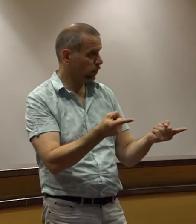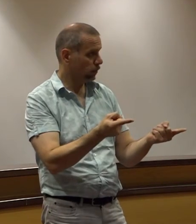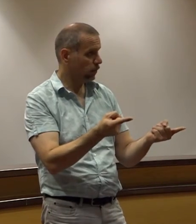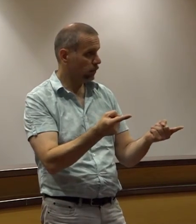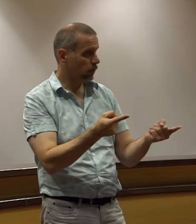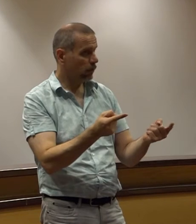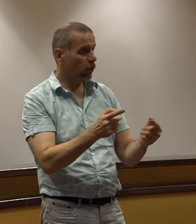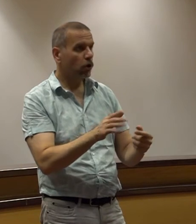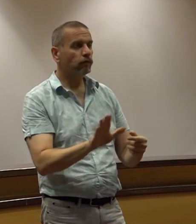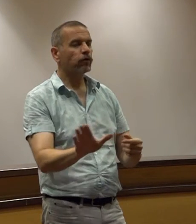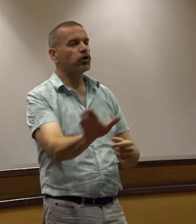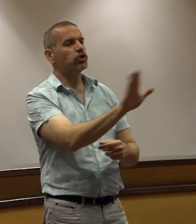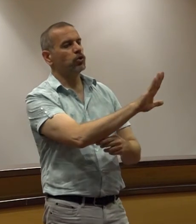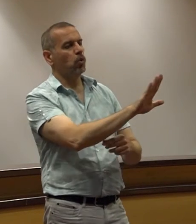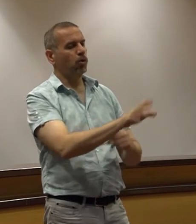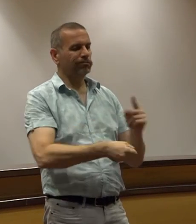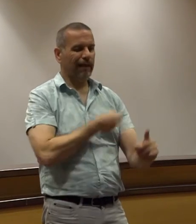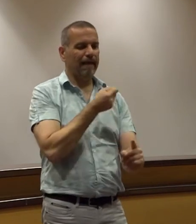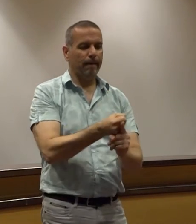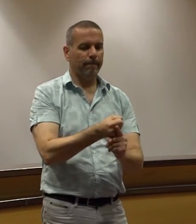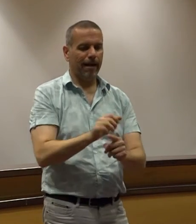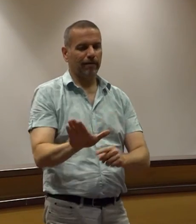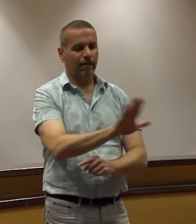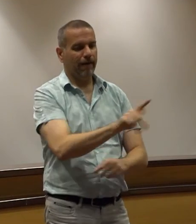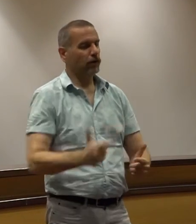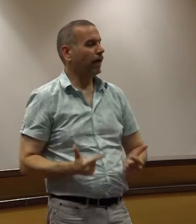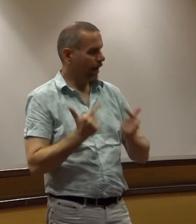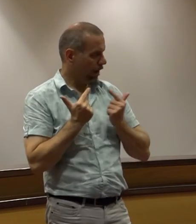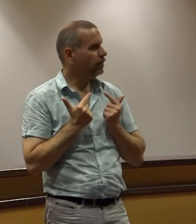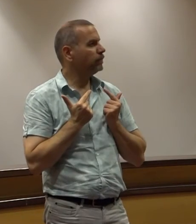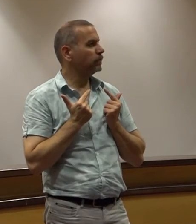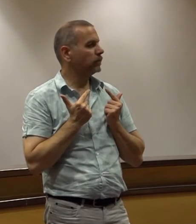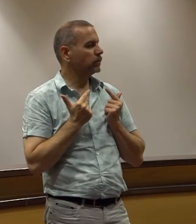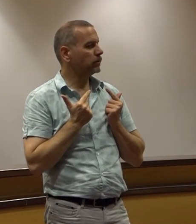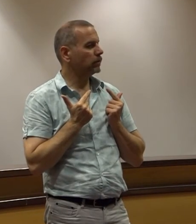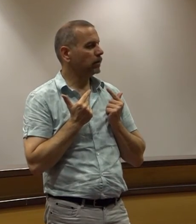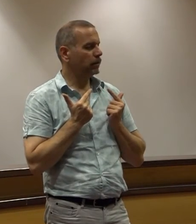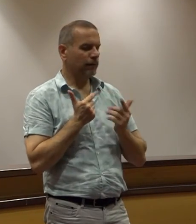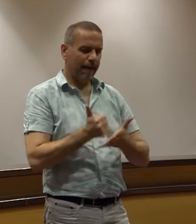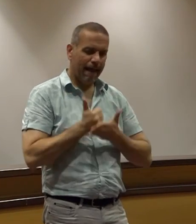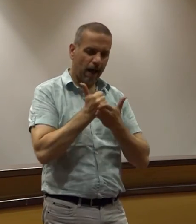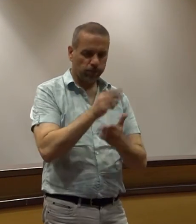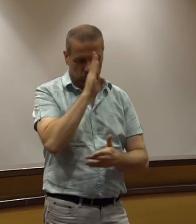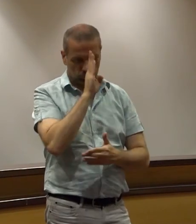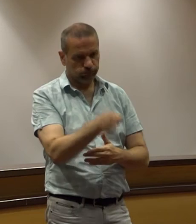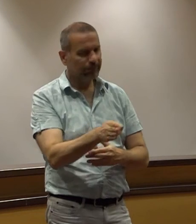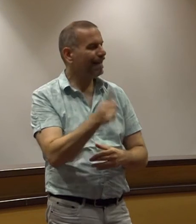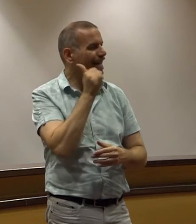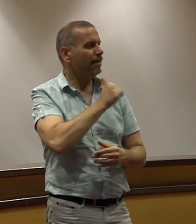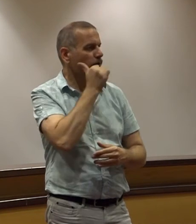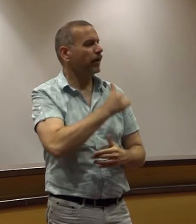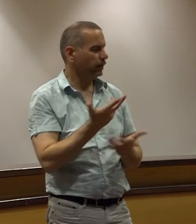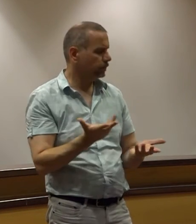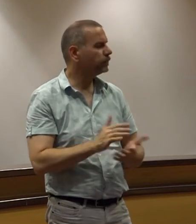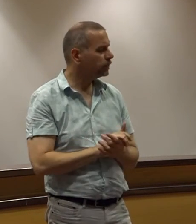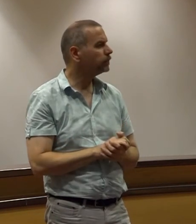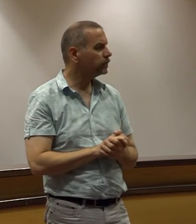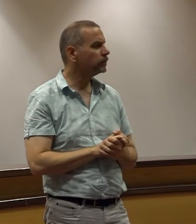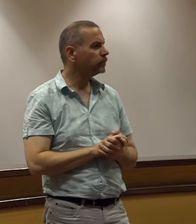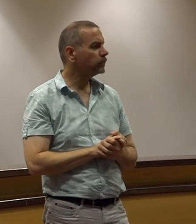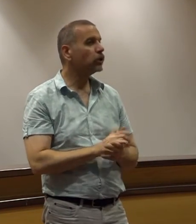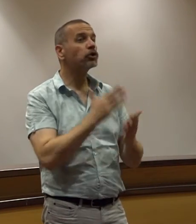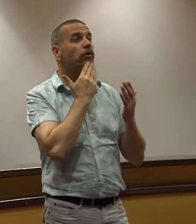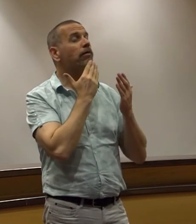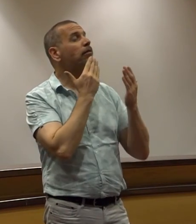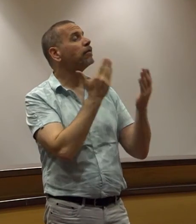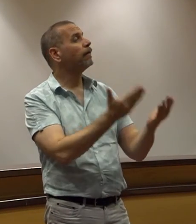the difference that you're able to make in people's lives in a tangible way every single day. So thank